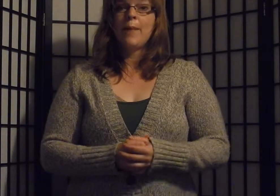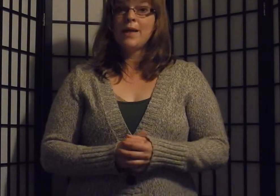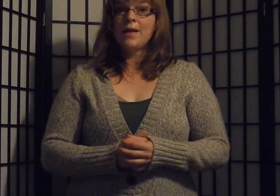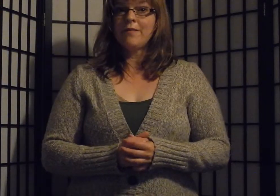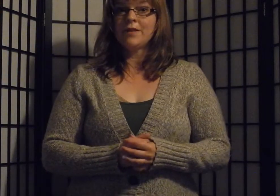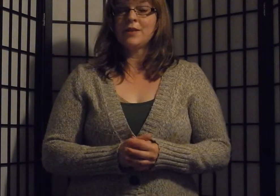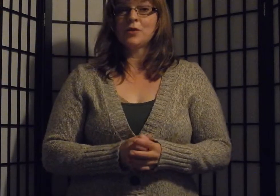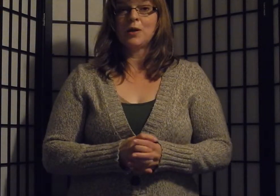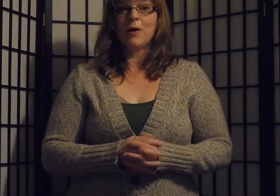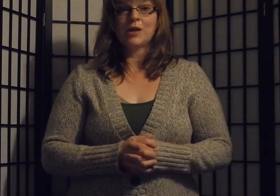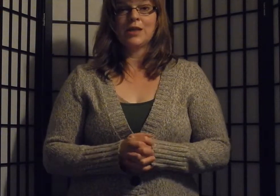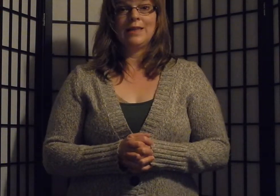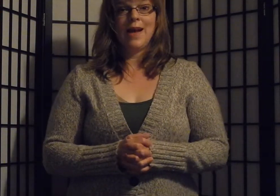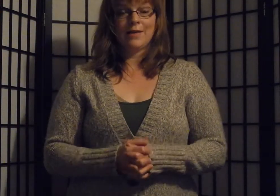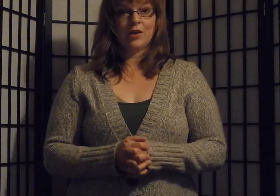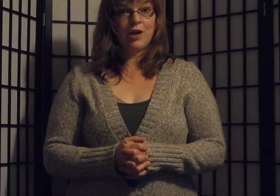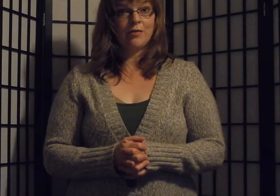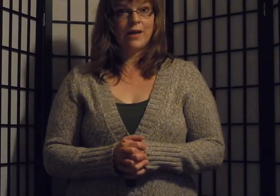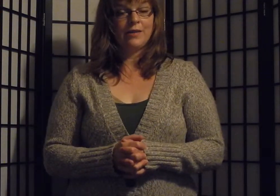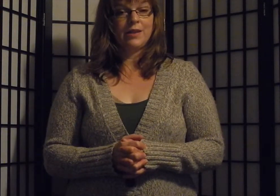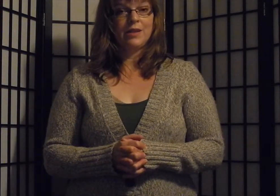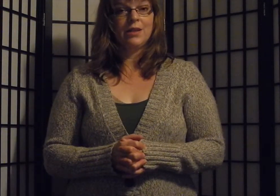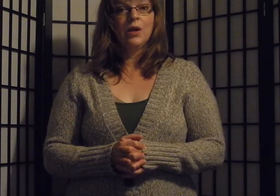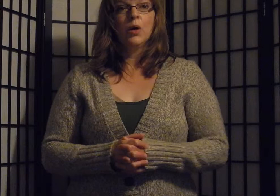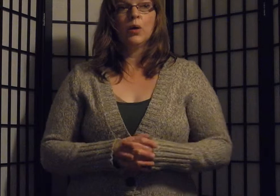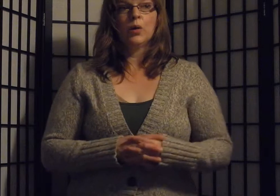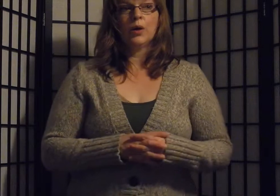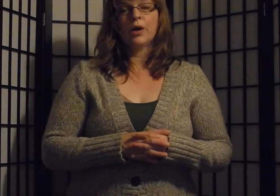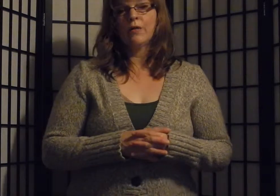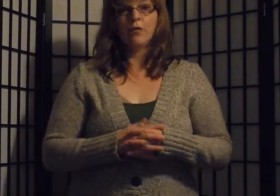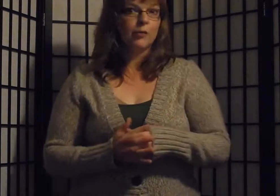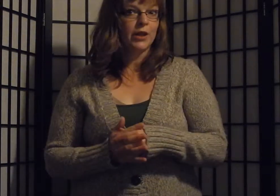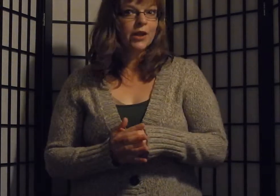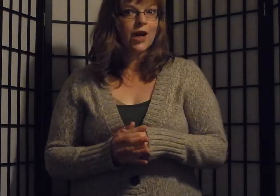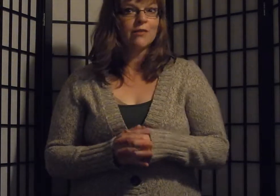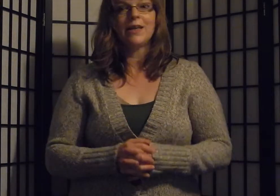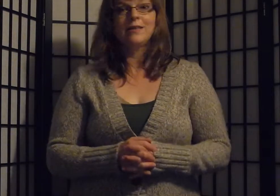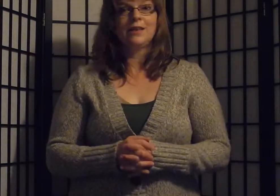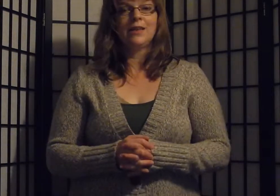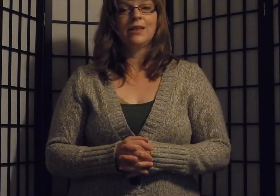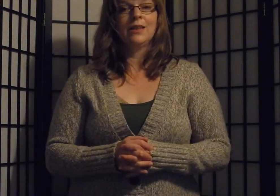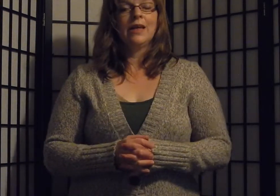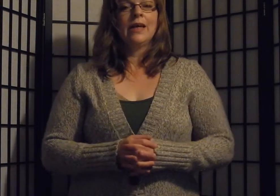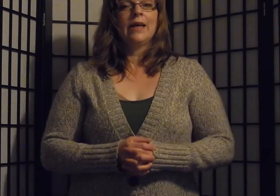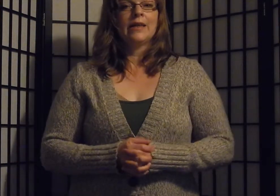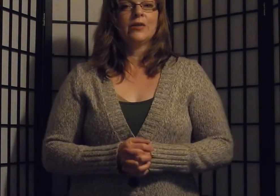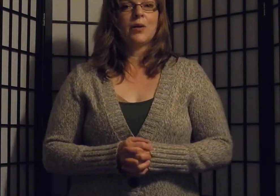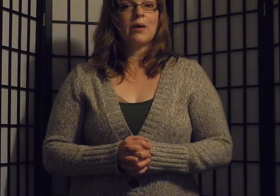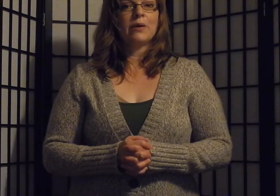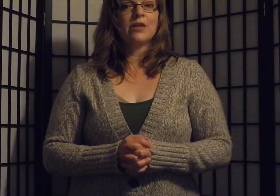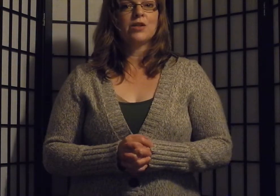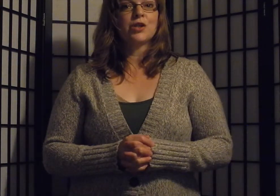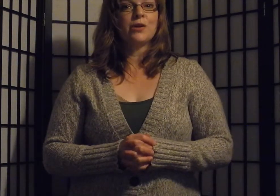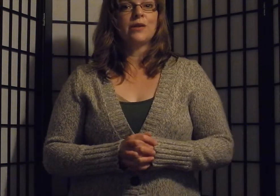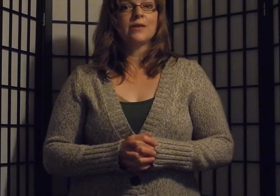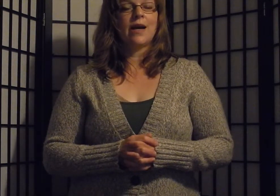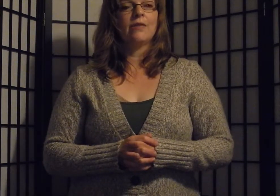Many of us enjoy watching NASCAR racing or Formula car racing, so I wanted to show you the sign